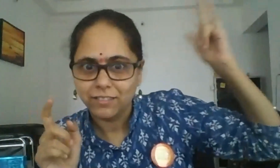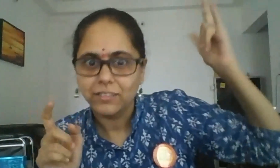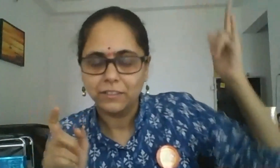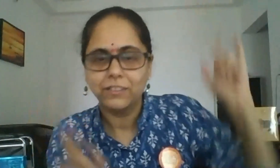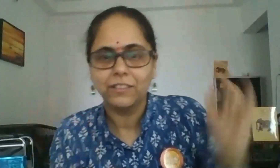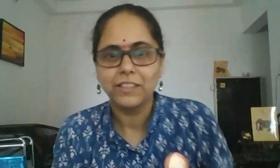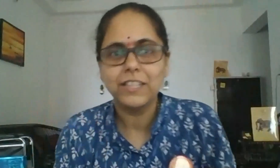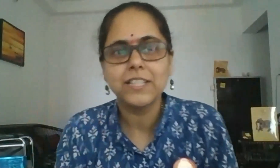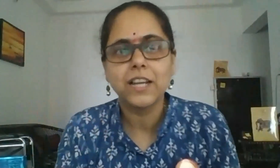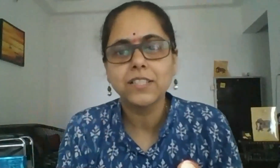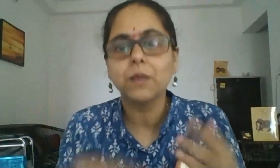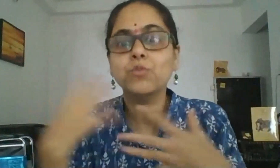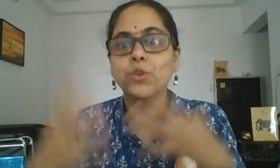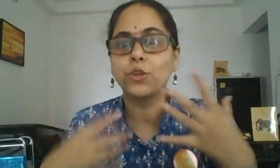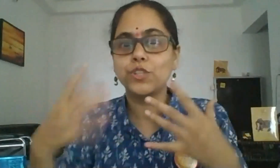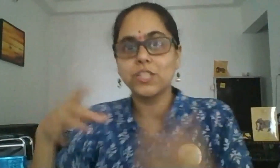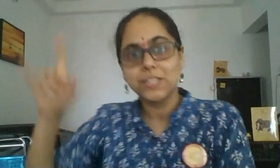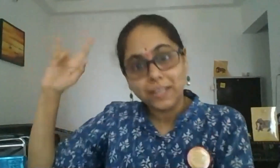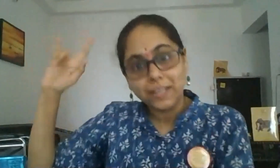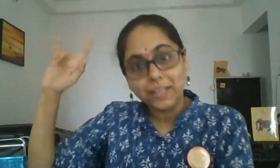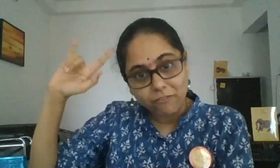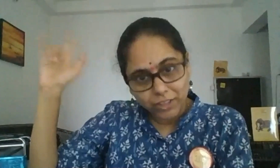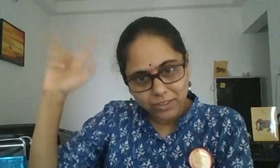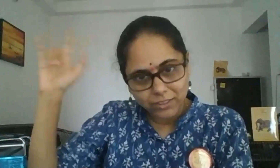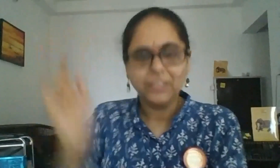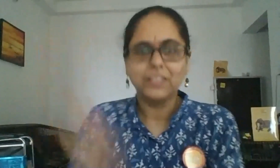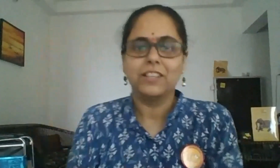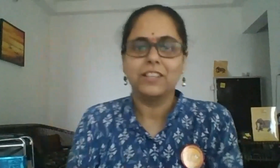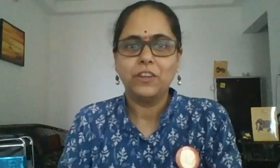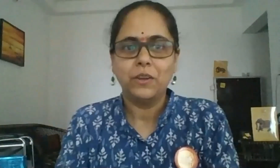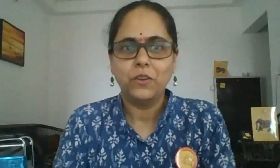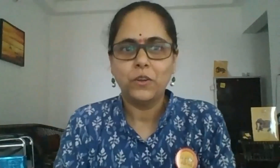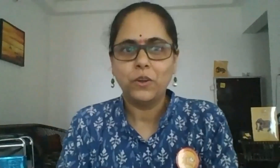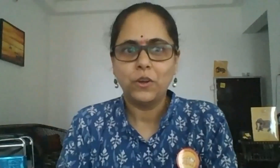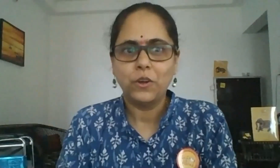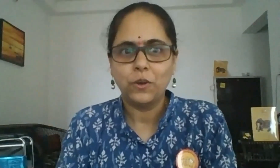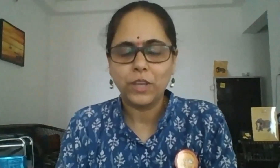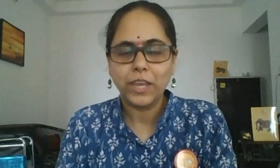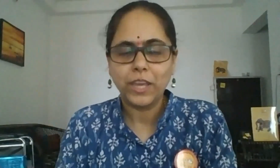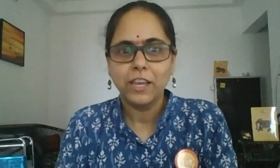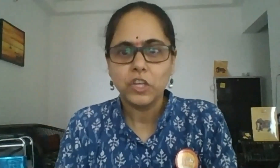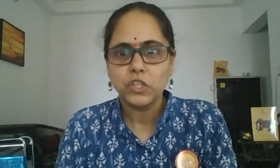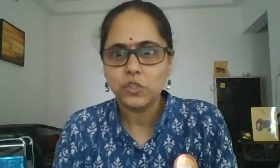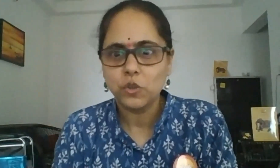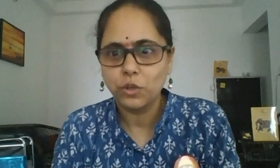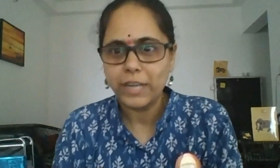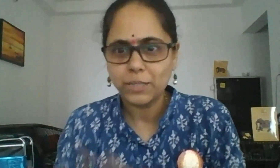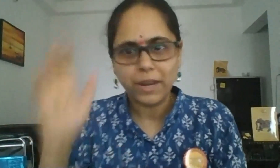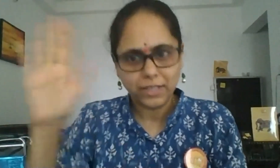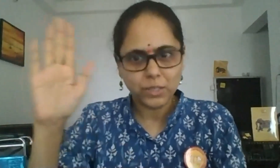These are some solutions that they come with. Okay. So let's practice